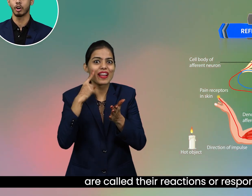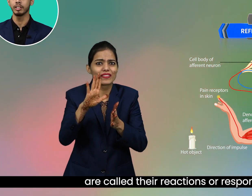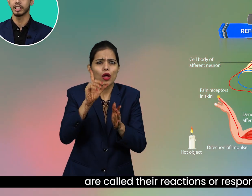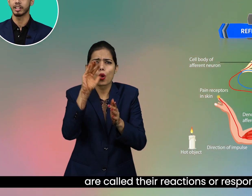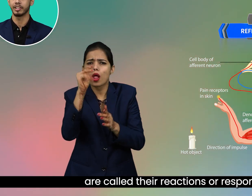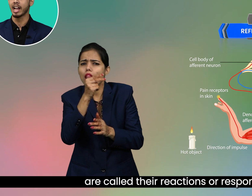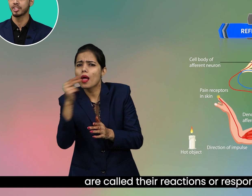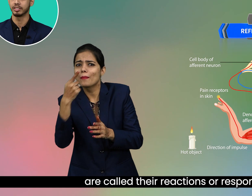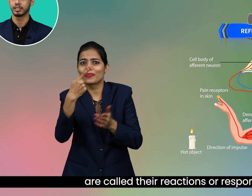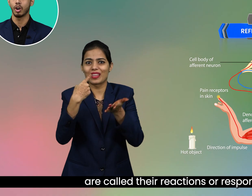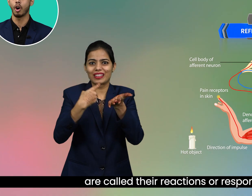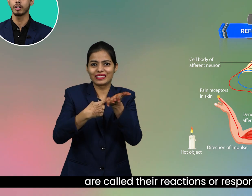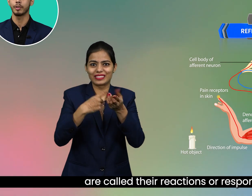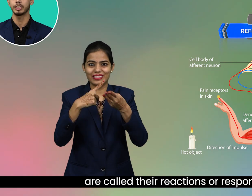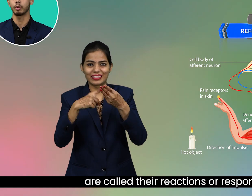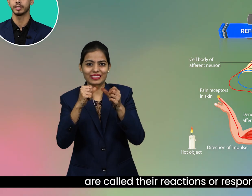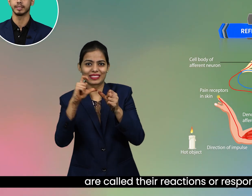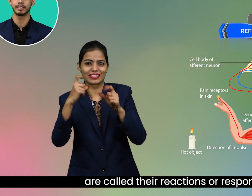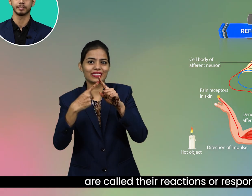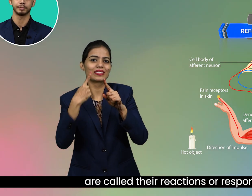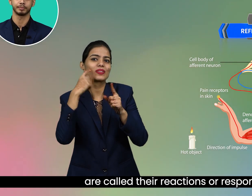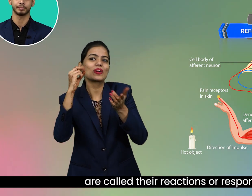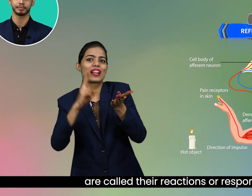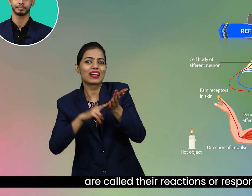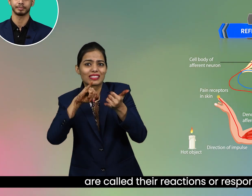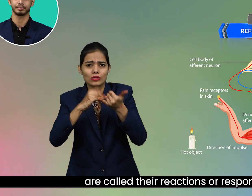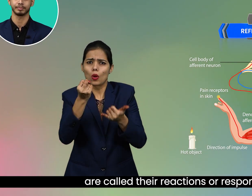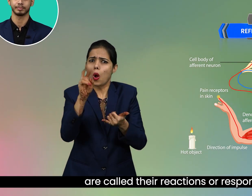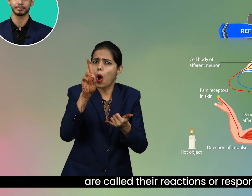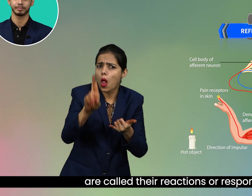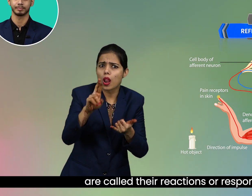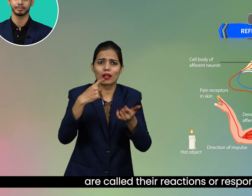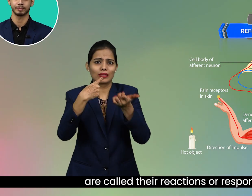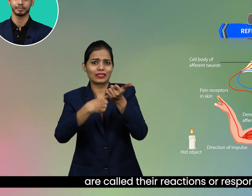are called the reactions or responses.